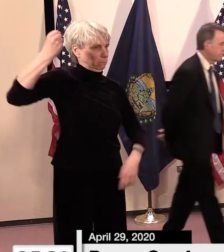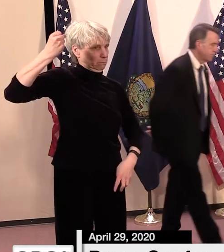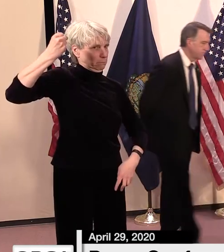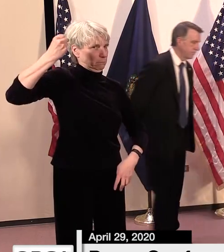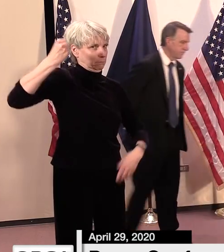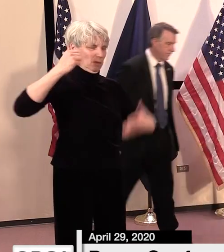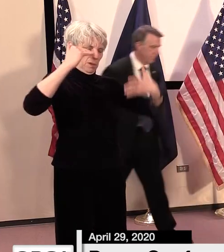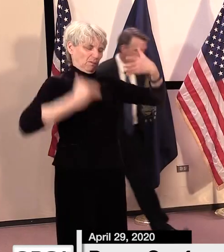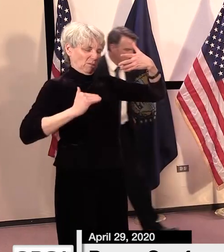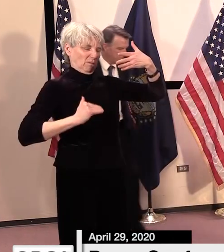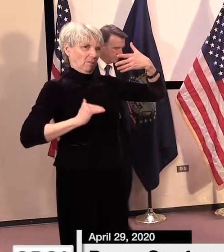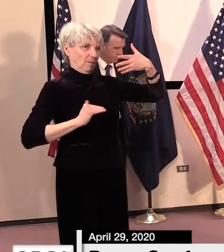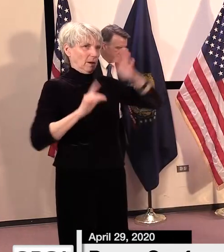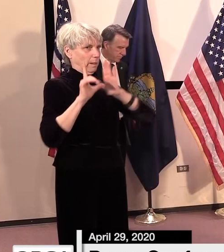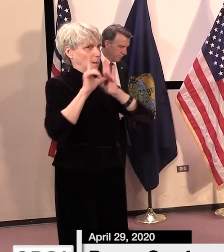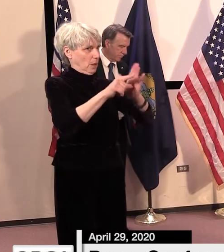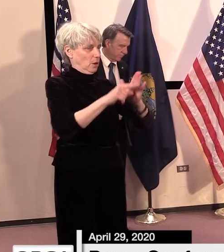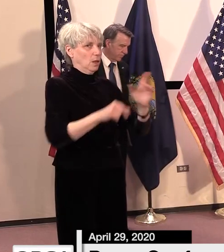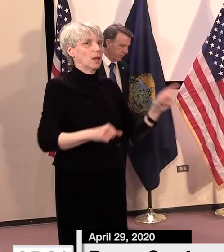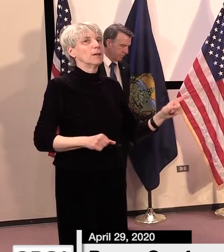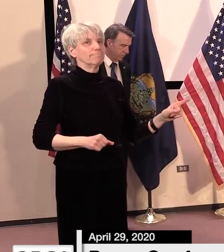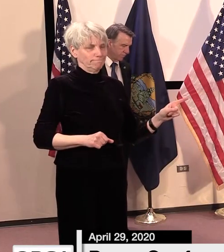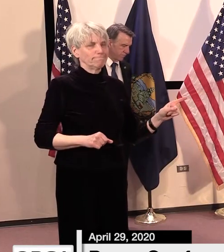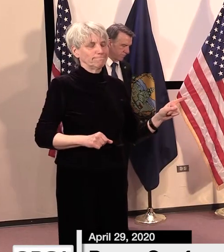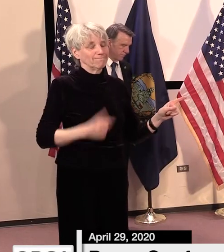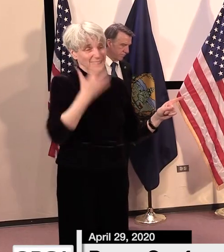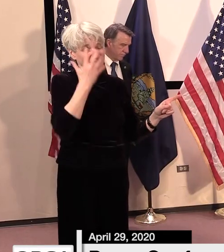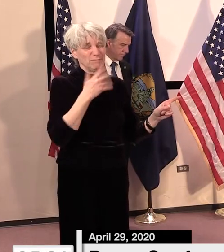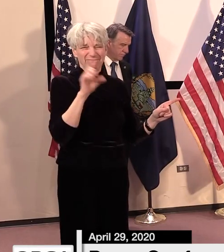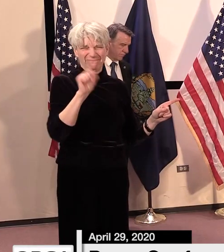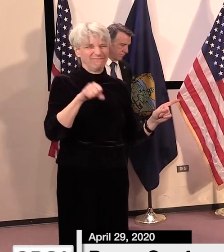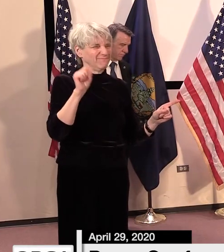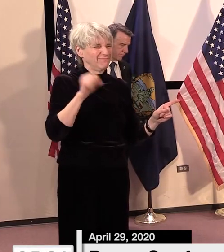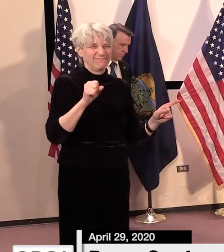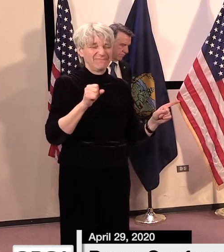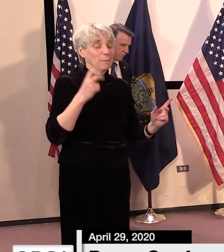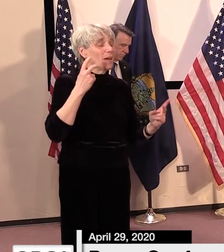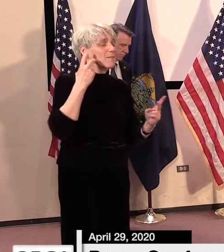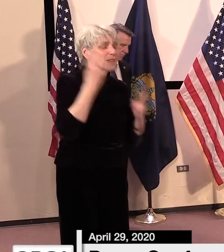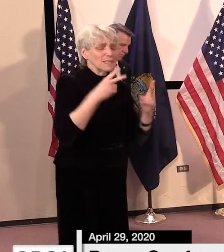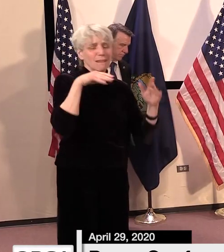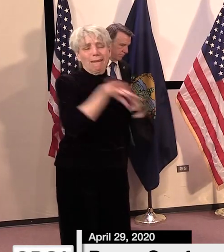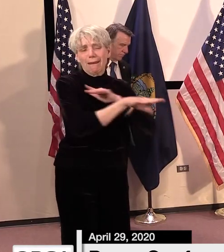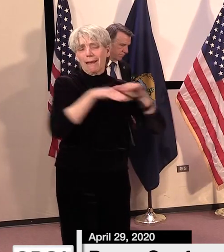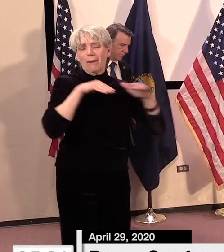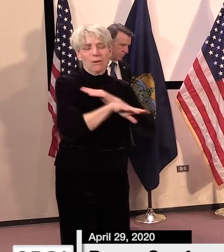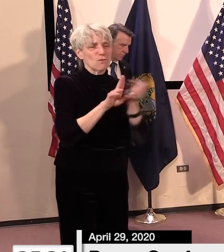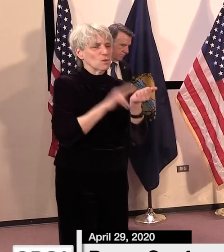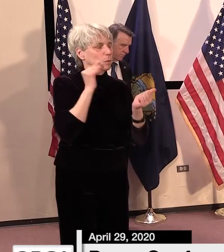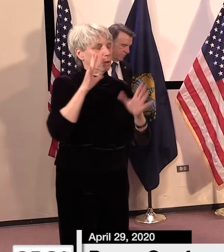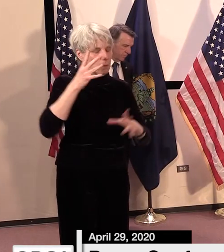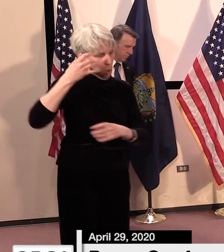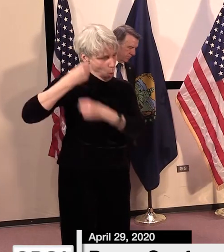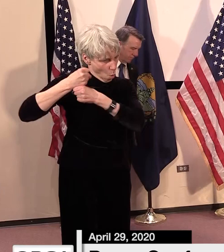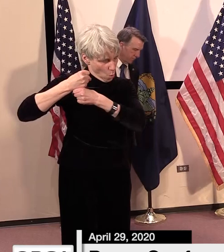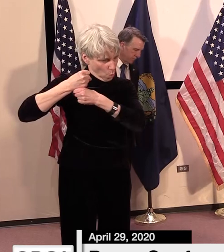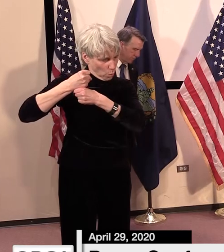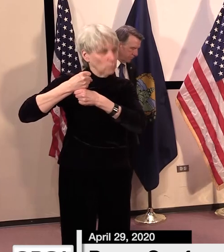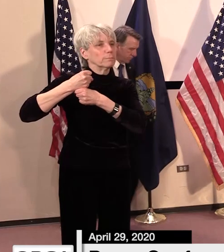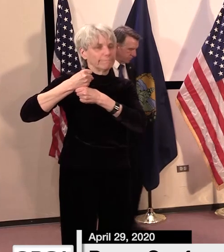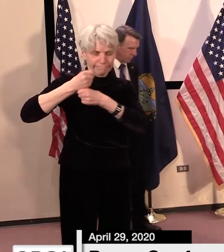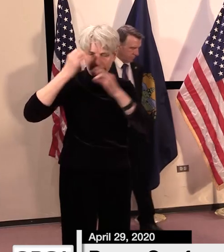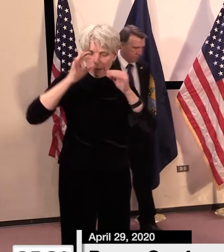Yeah, unfortunately, I think that's going to be the case. That's going to be one of the last steps. You know, that is where we are. That's